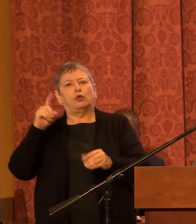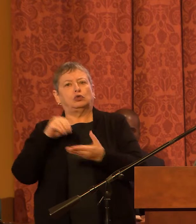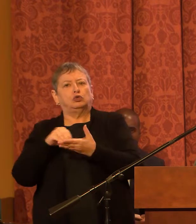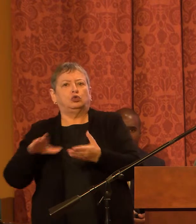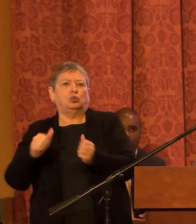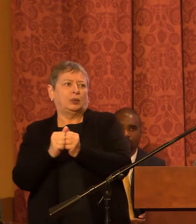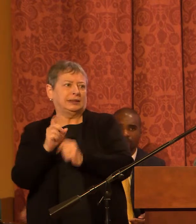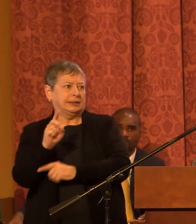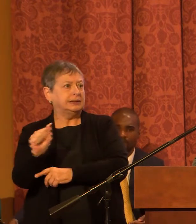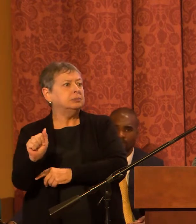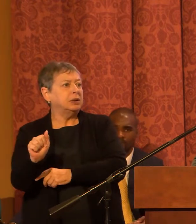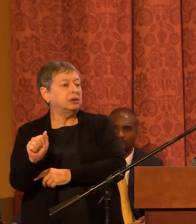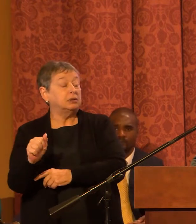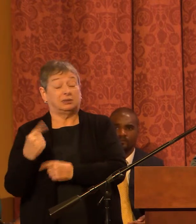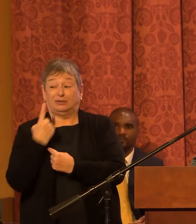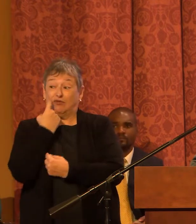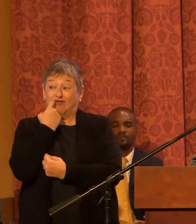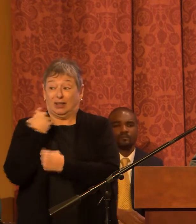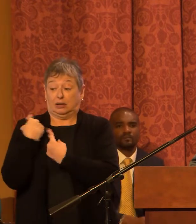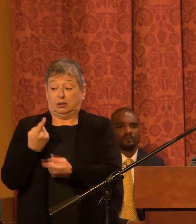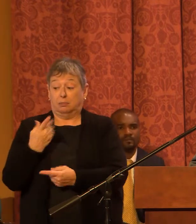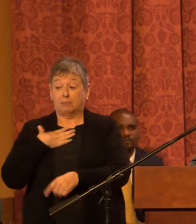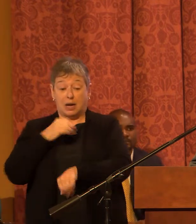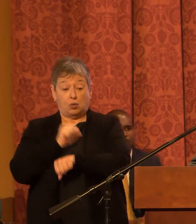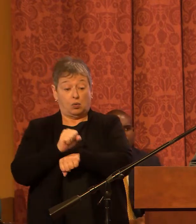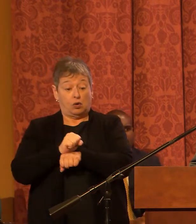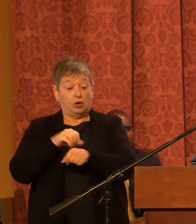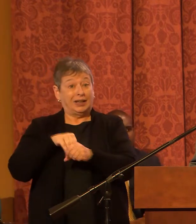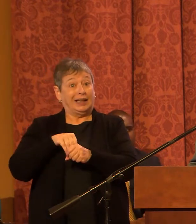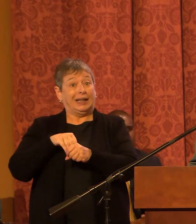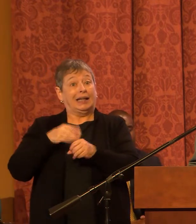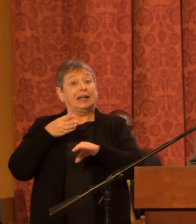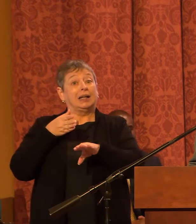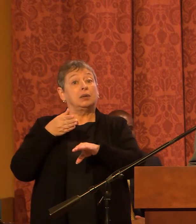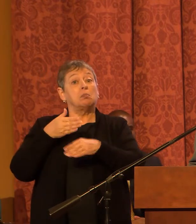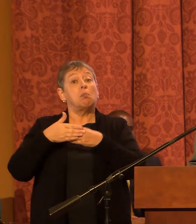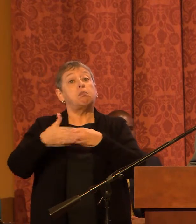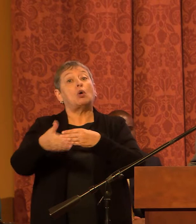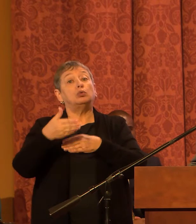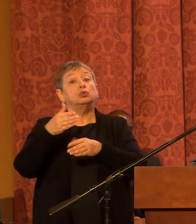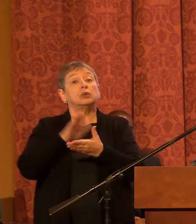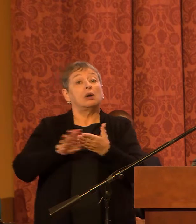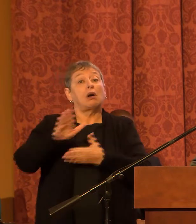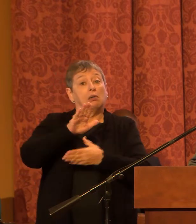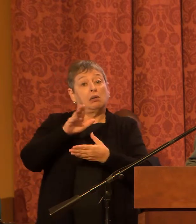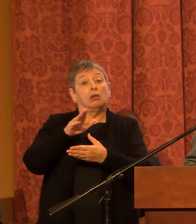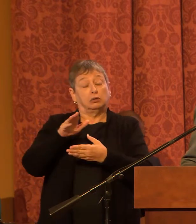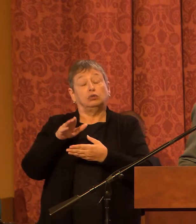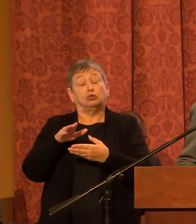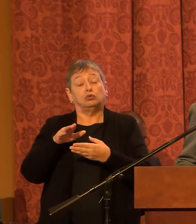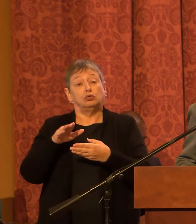most recently, the work I've done for the Inclusive Post-Secondary Education, LAPI,